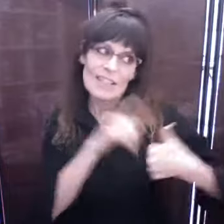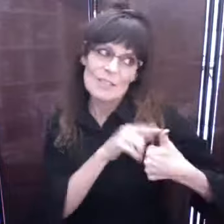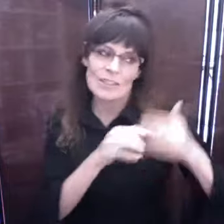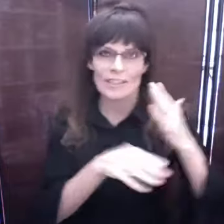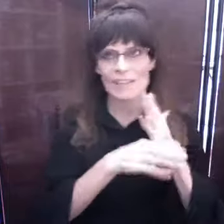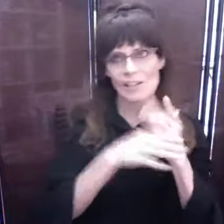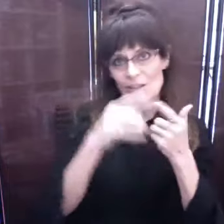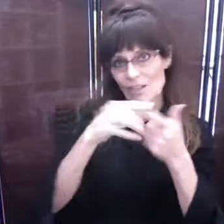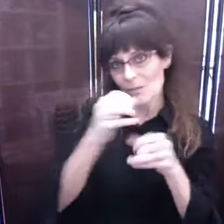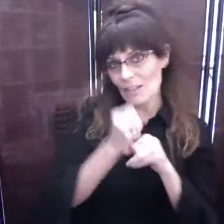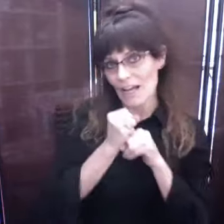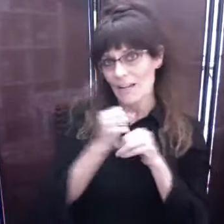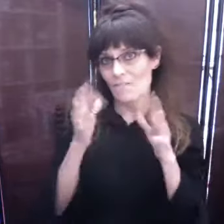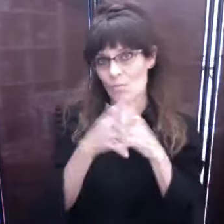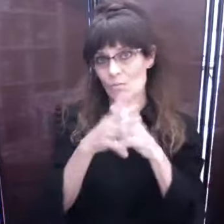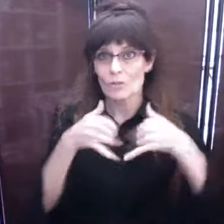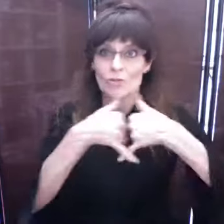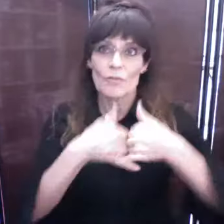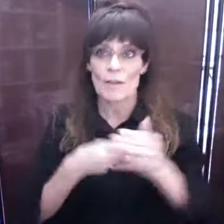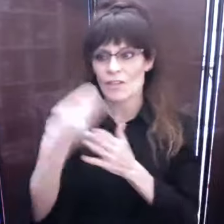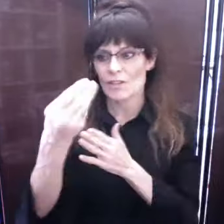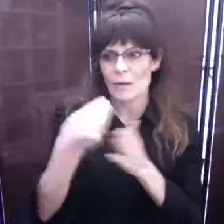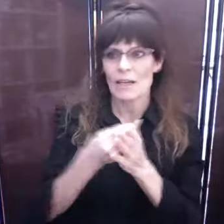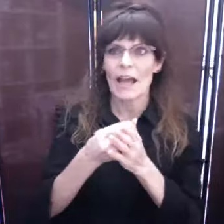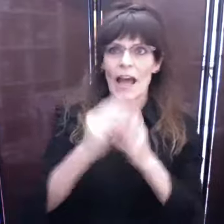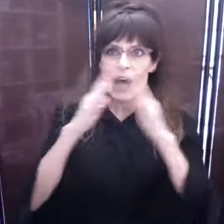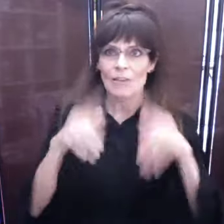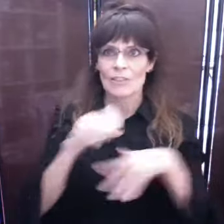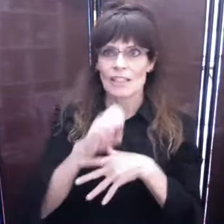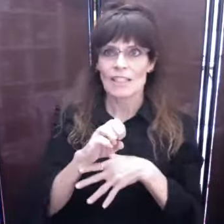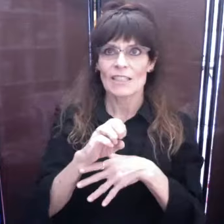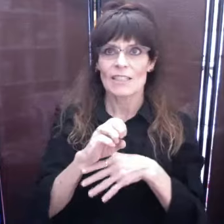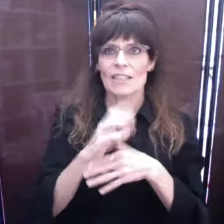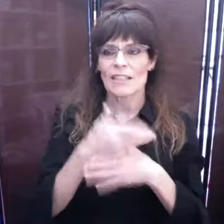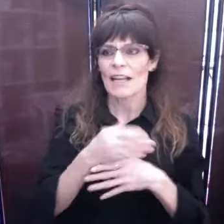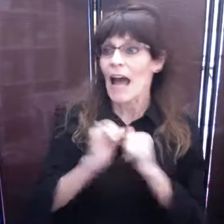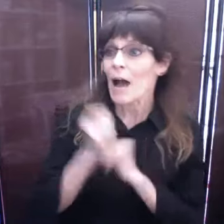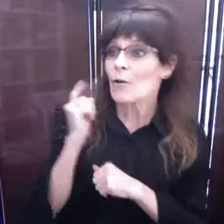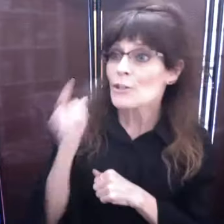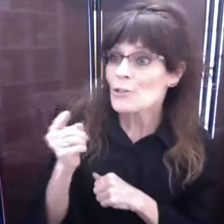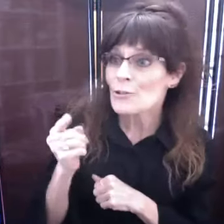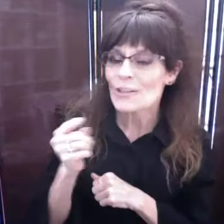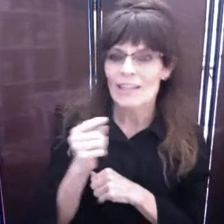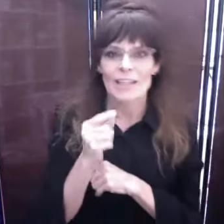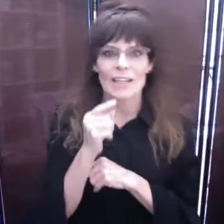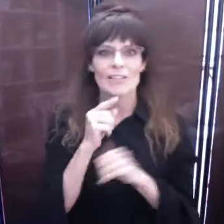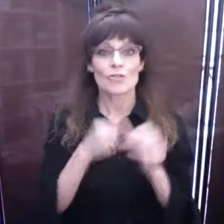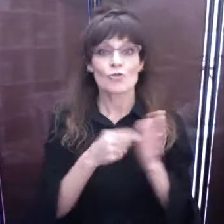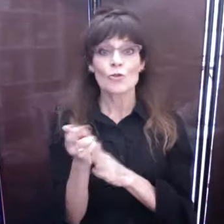and we just bought a house on the east side. And they'd ask me, how are you doing? And here's the truth, you guys. If I'm even